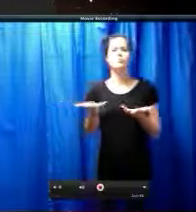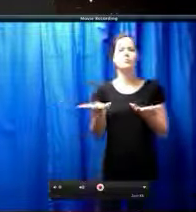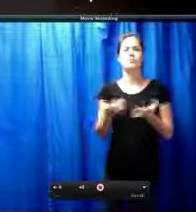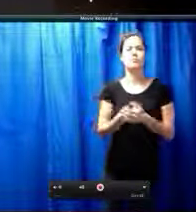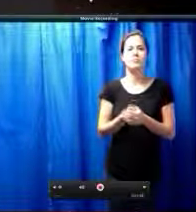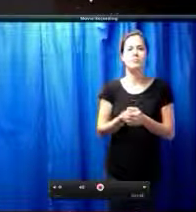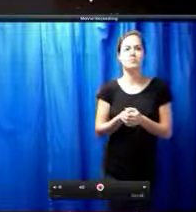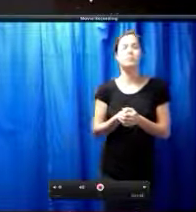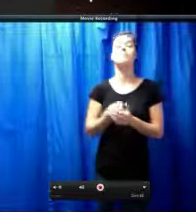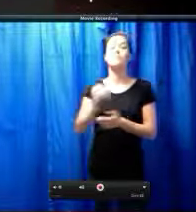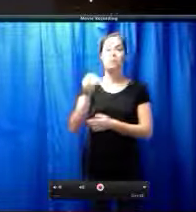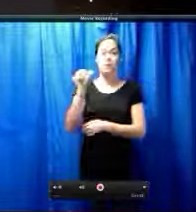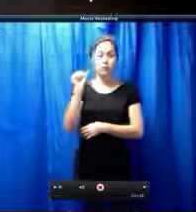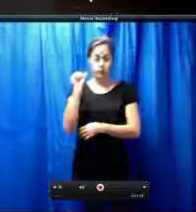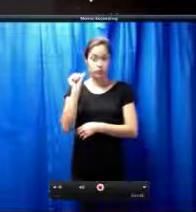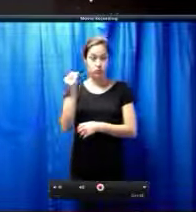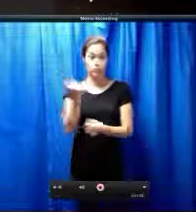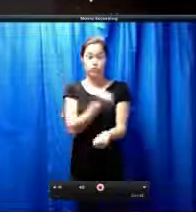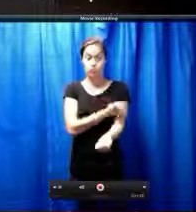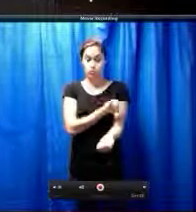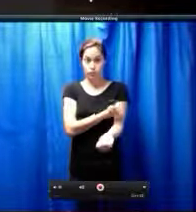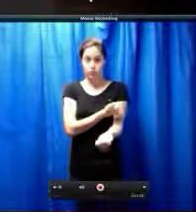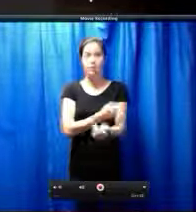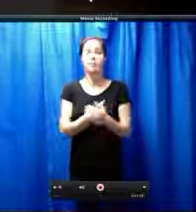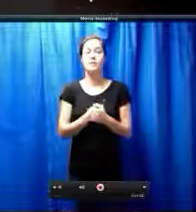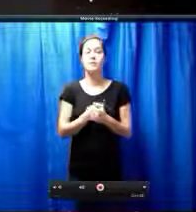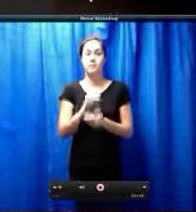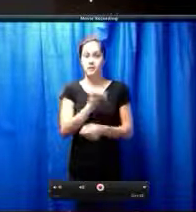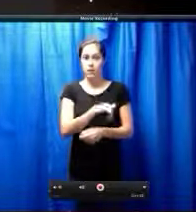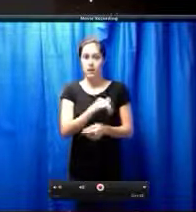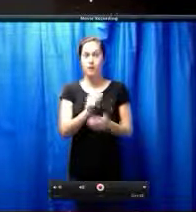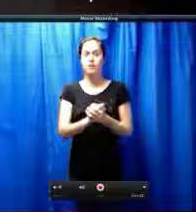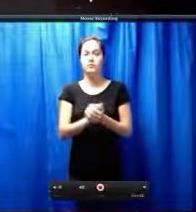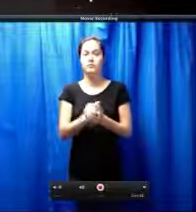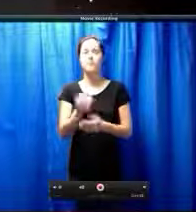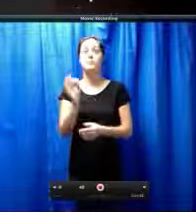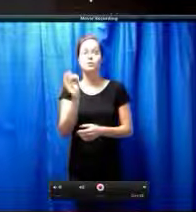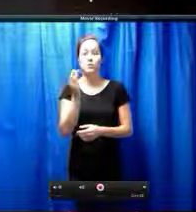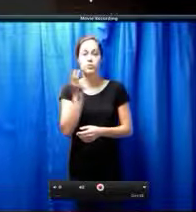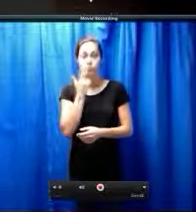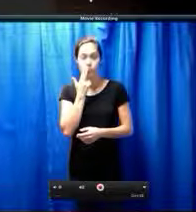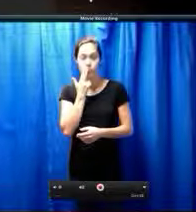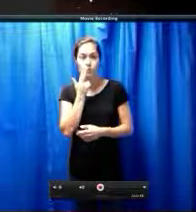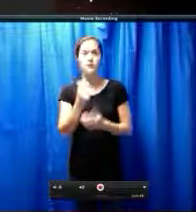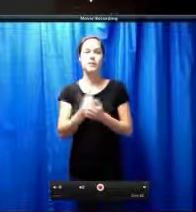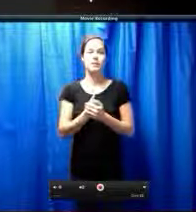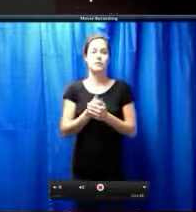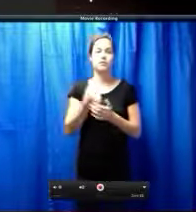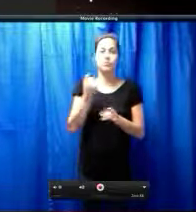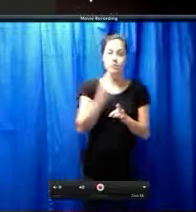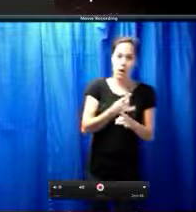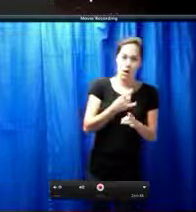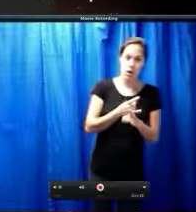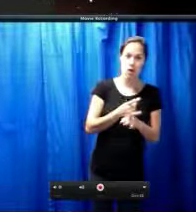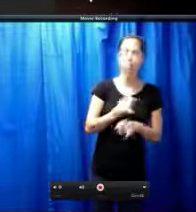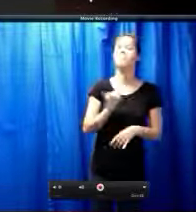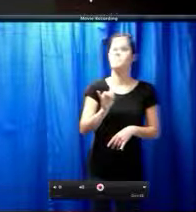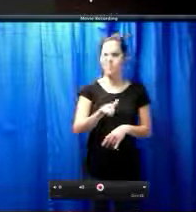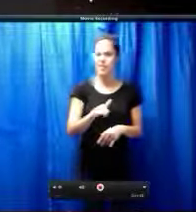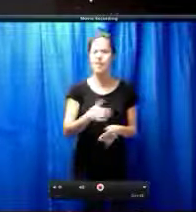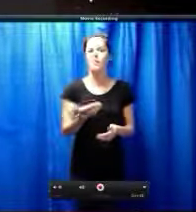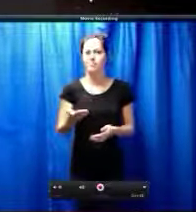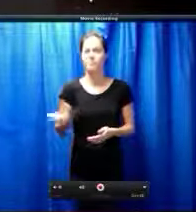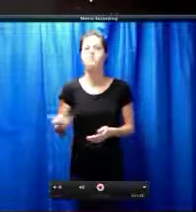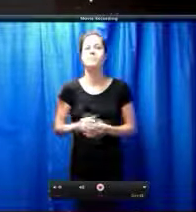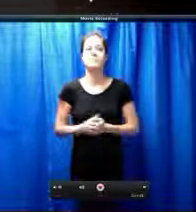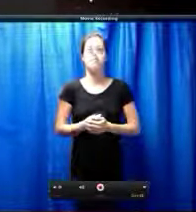Drugs. Very good. Smoking, alcohol, that kind of stuff. All right. So we're going to talk about,